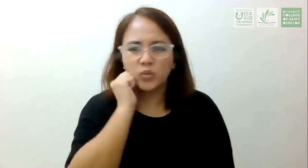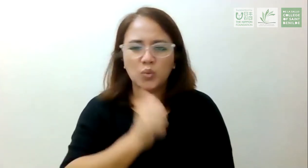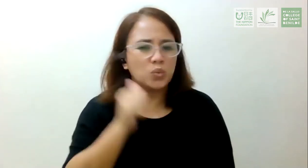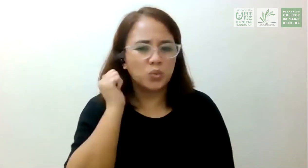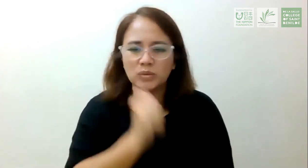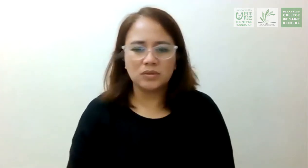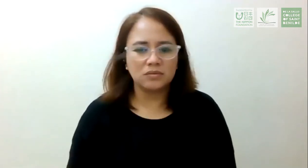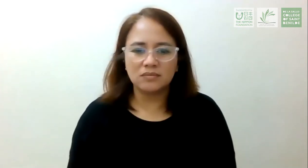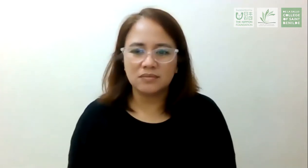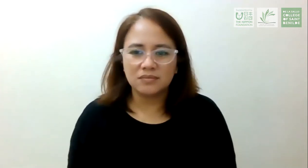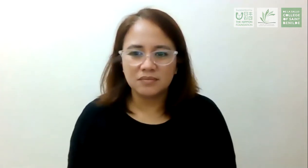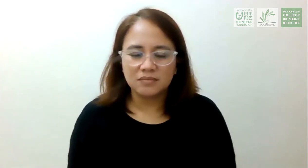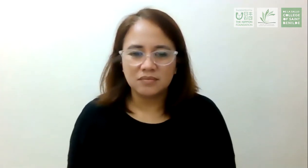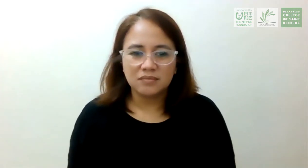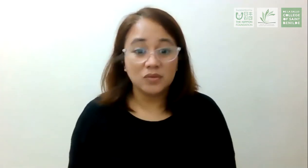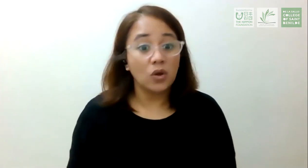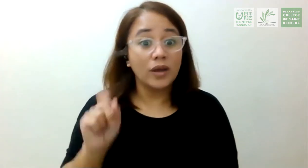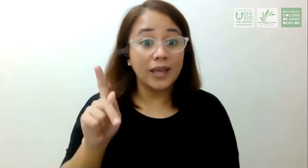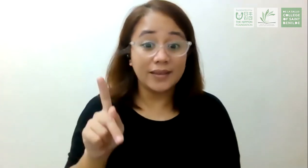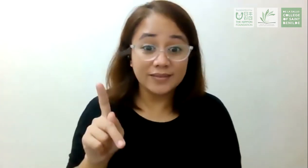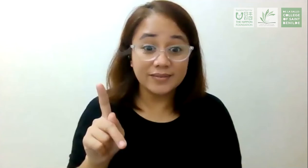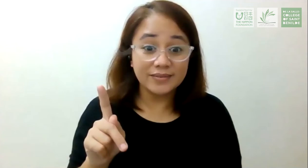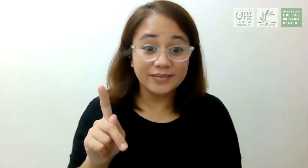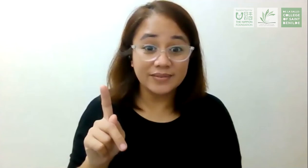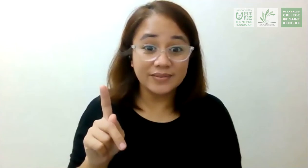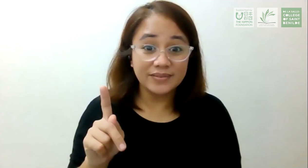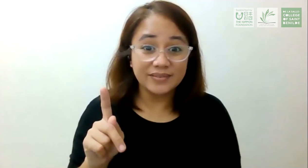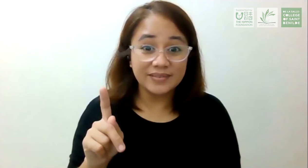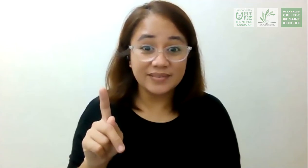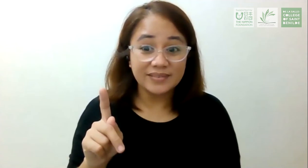Okay. All right. So any questions or comments?